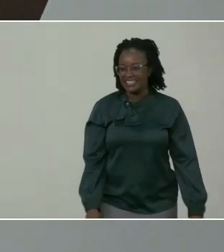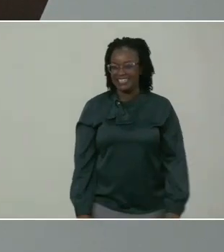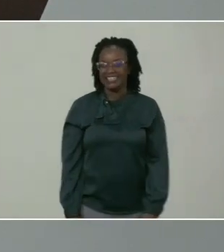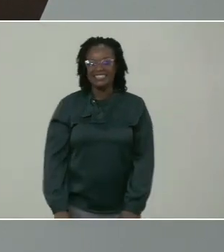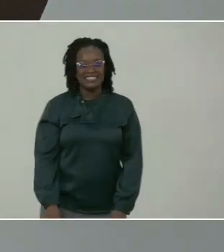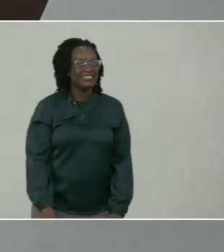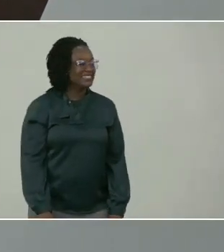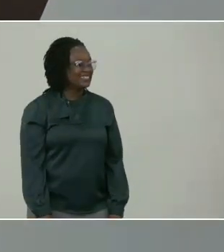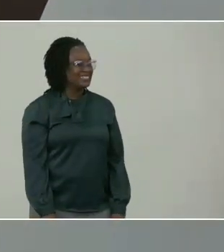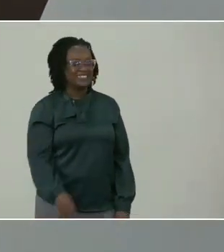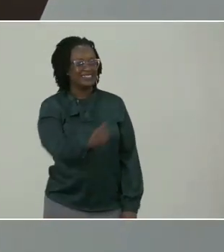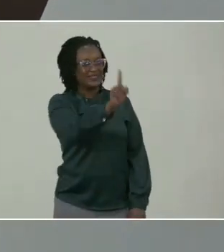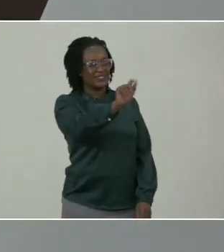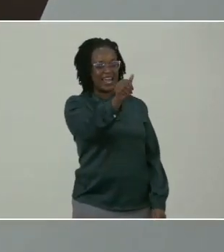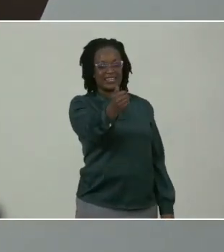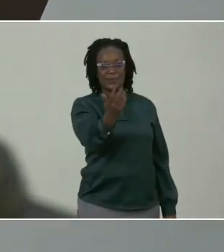Yes.